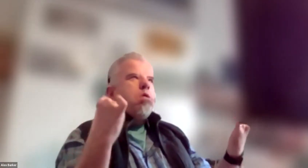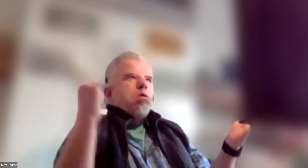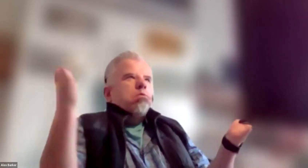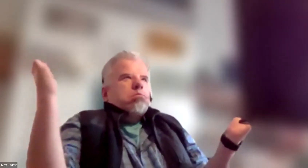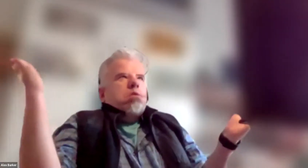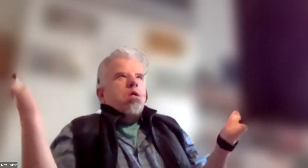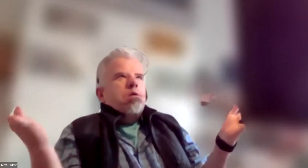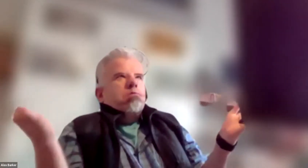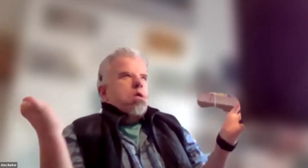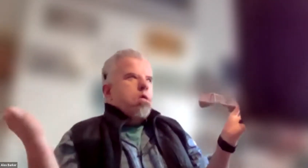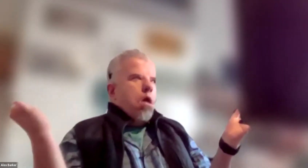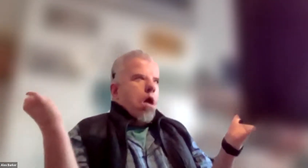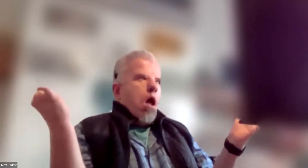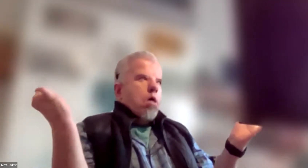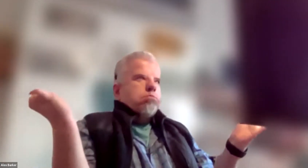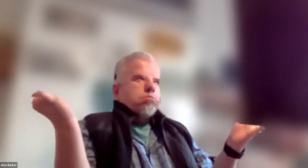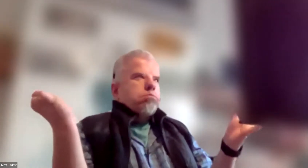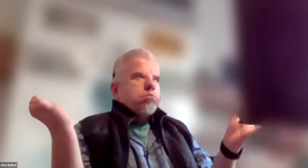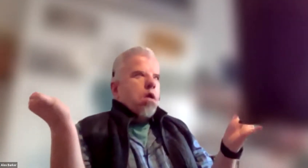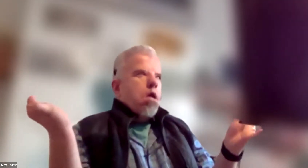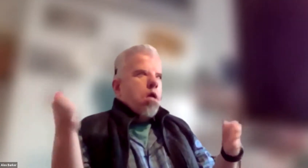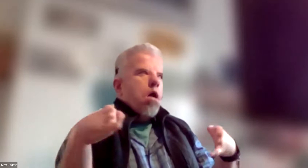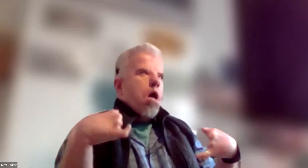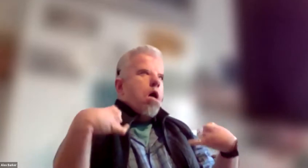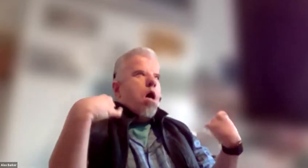just to be really, really